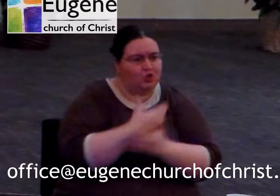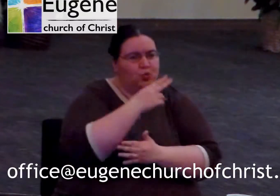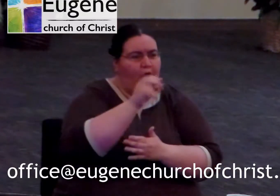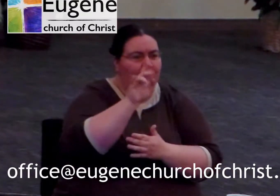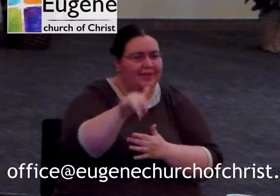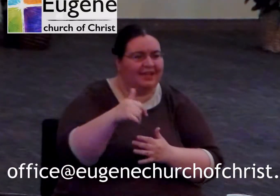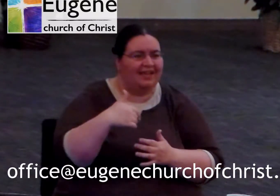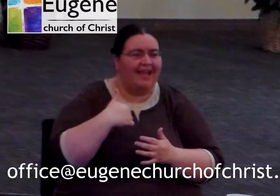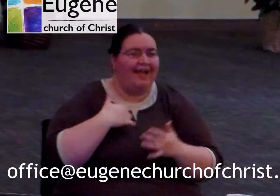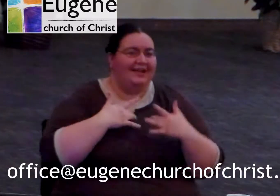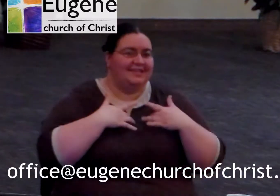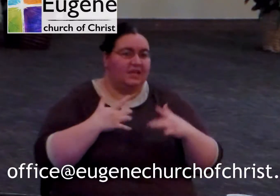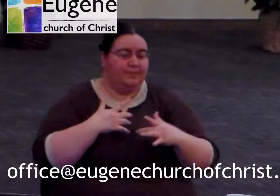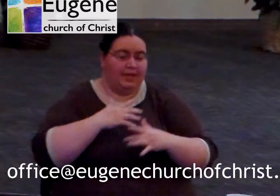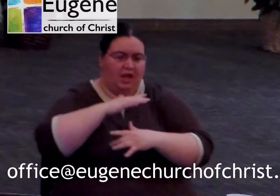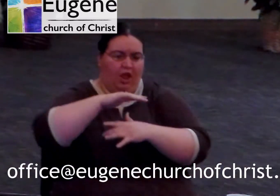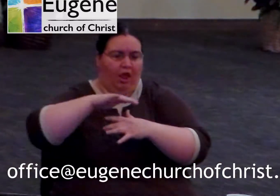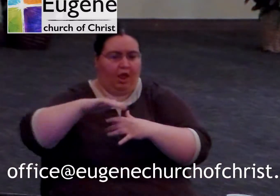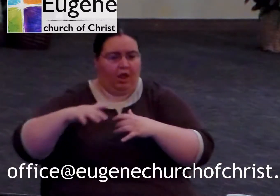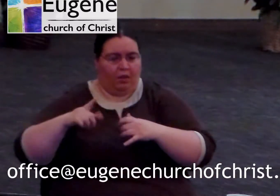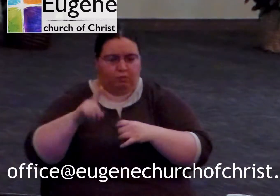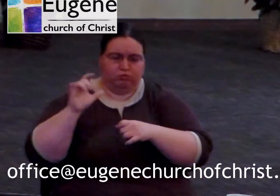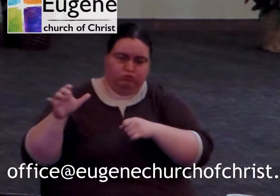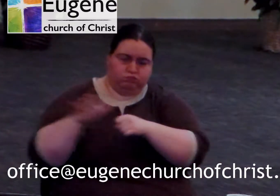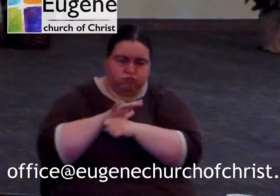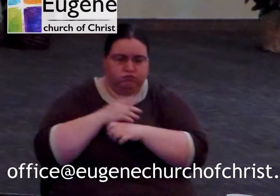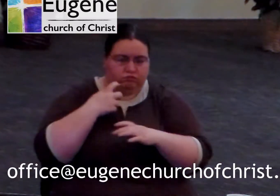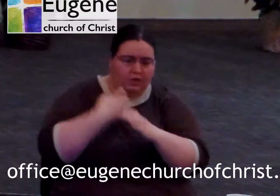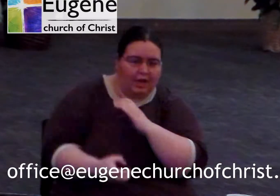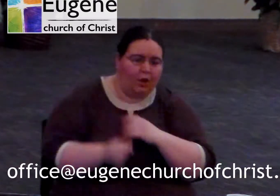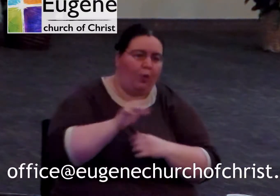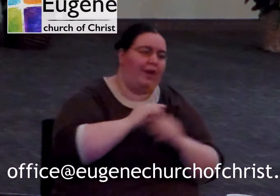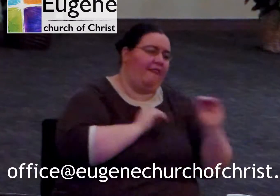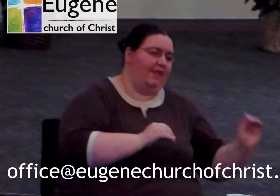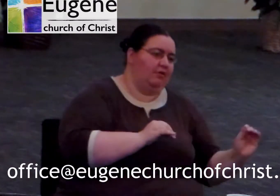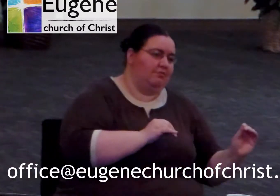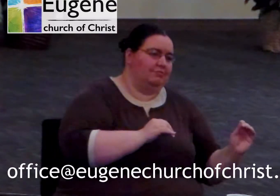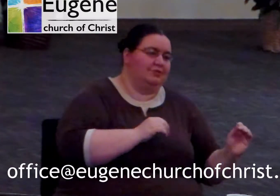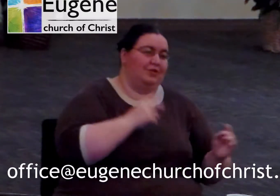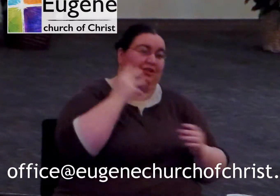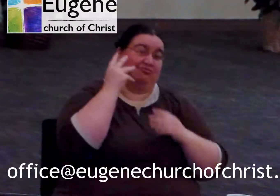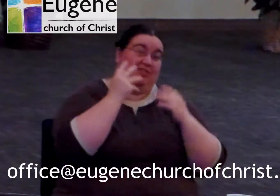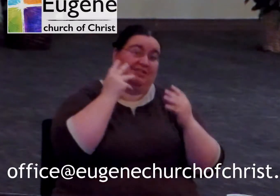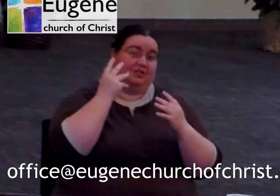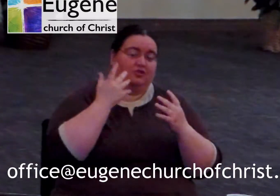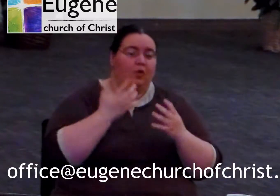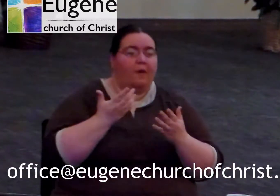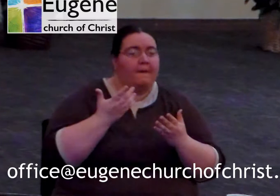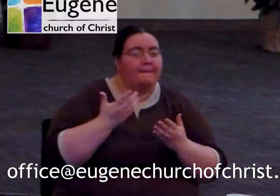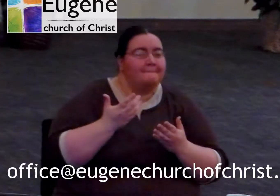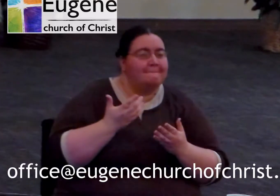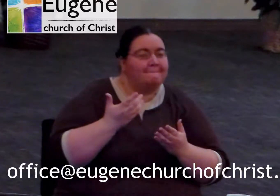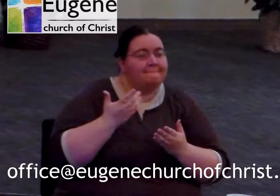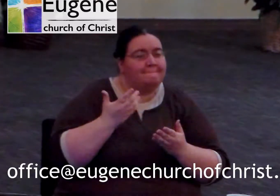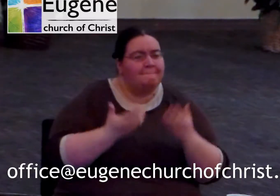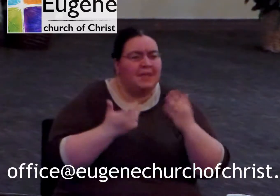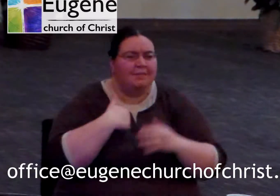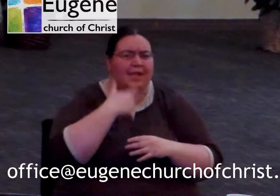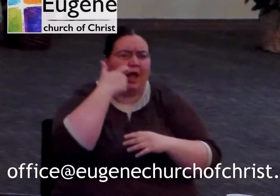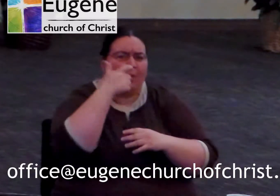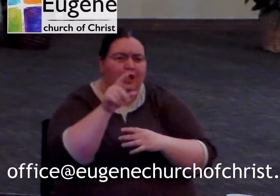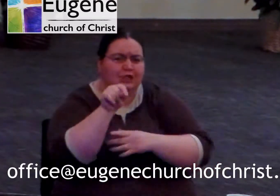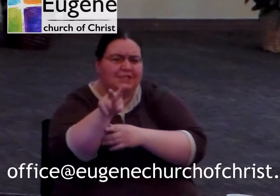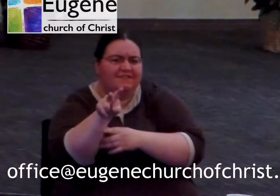TV show or a YouTube video, and immediately I was on Amazon trying to find that piece of gear. And so I would collect all this, the